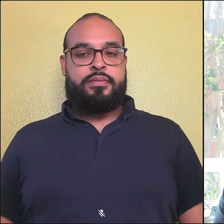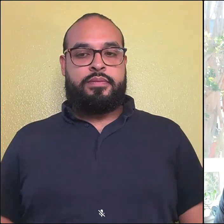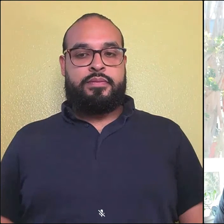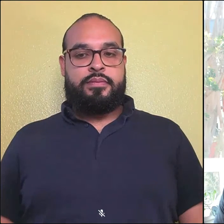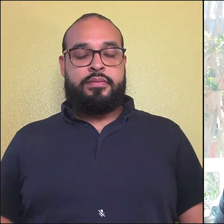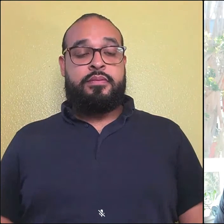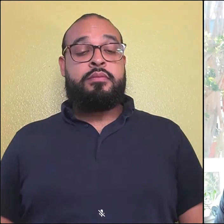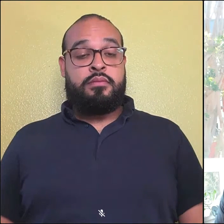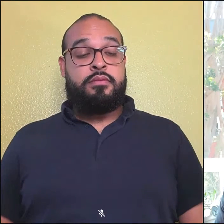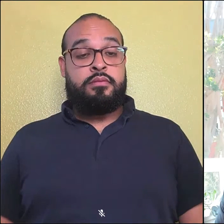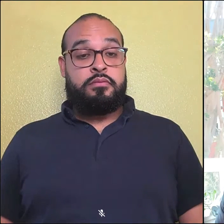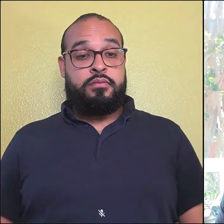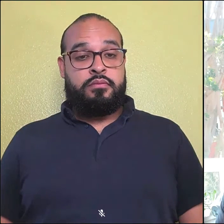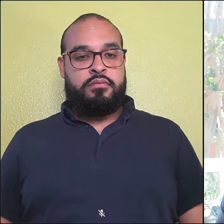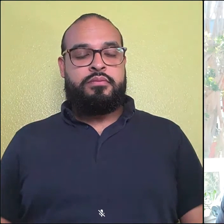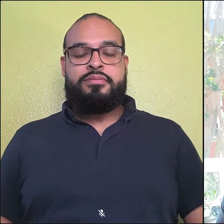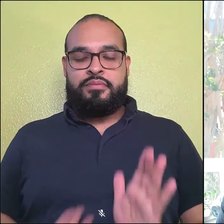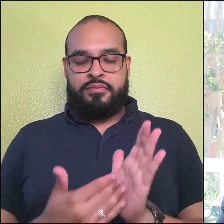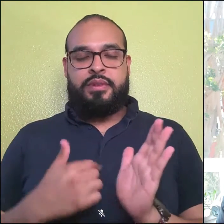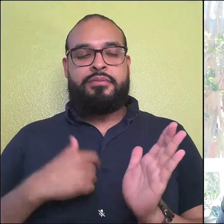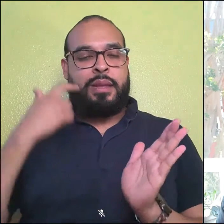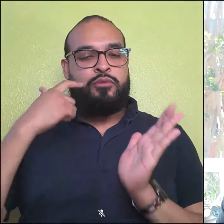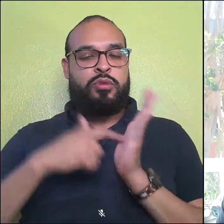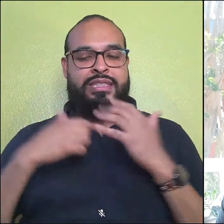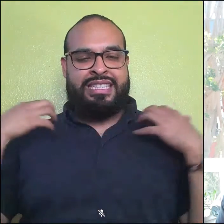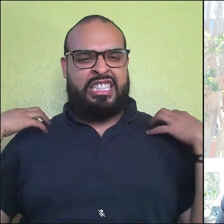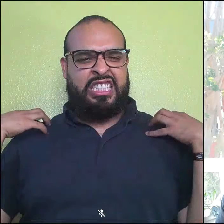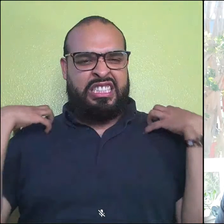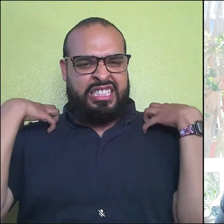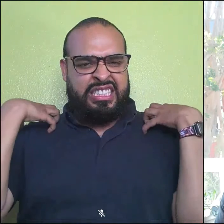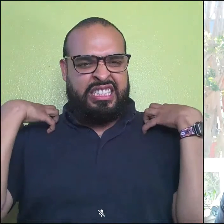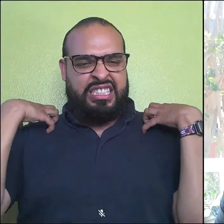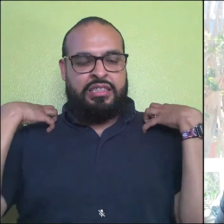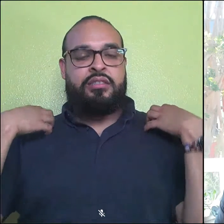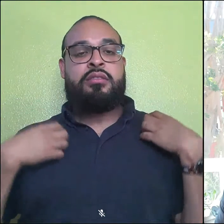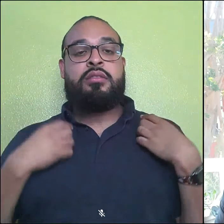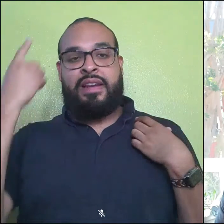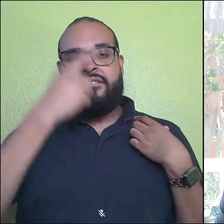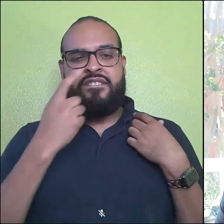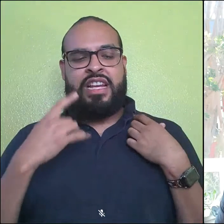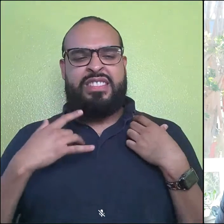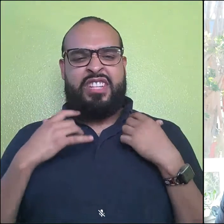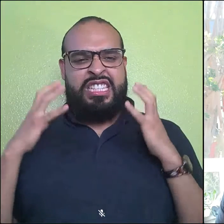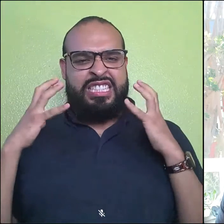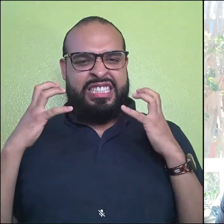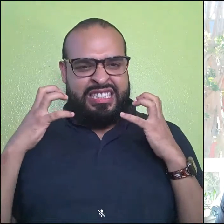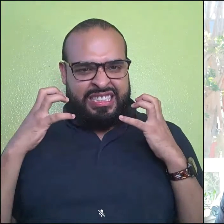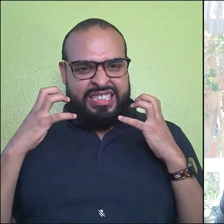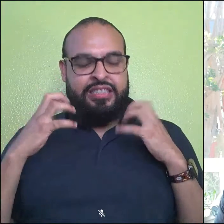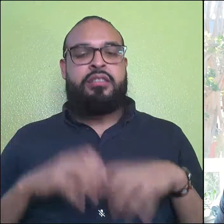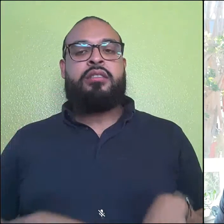I'm noticing again tension in my shoulders, tension in my face, feeling